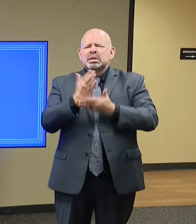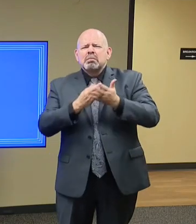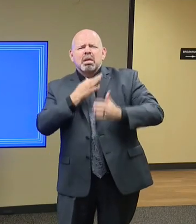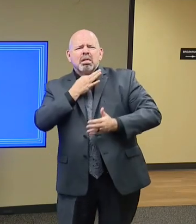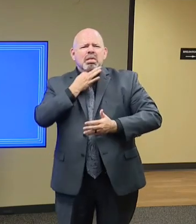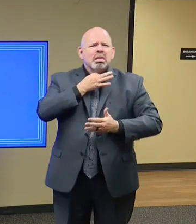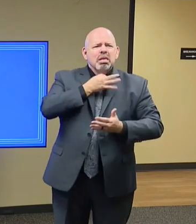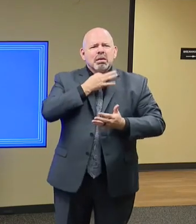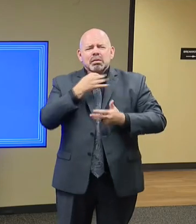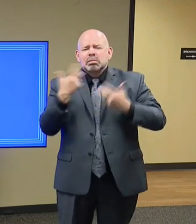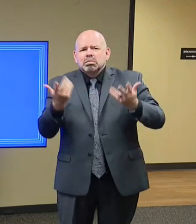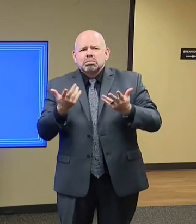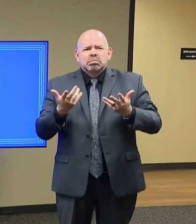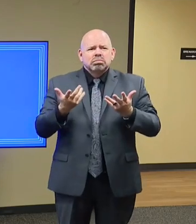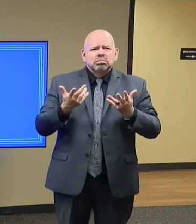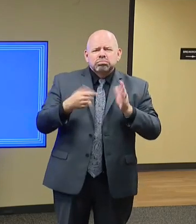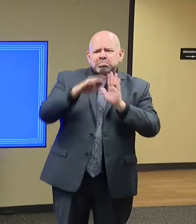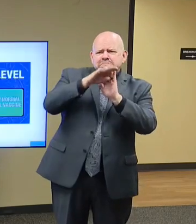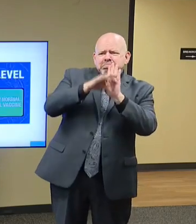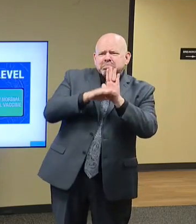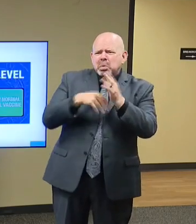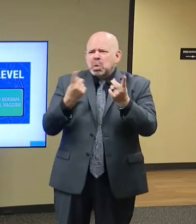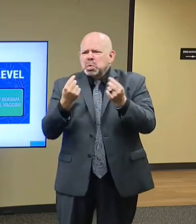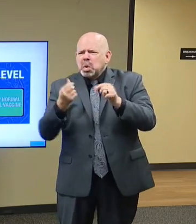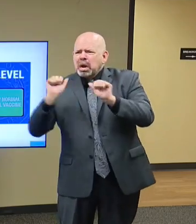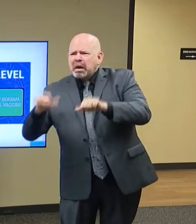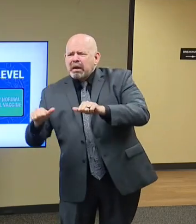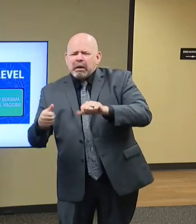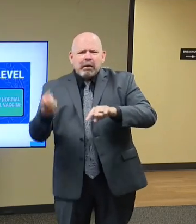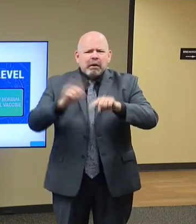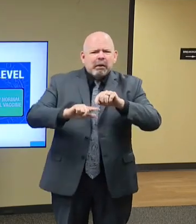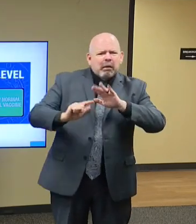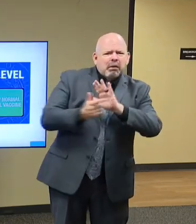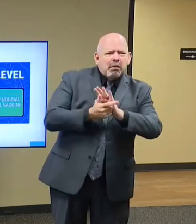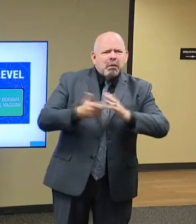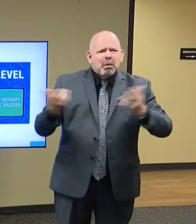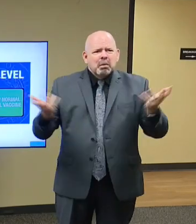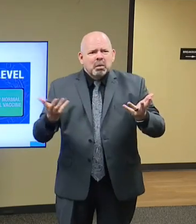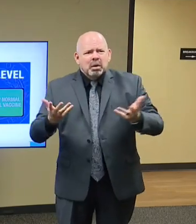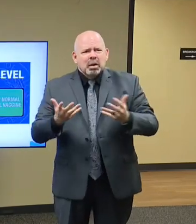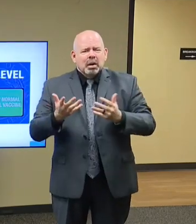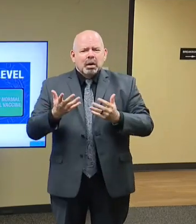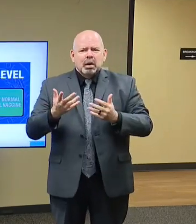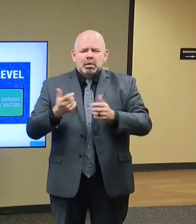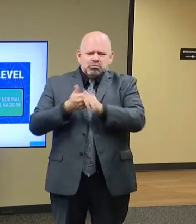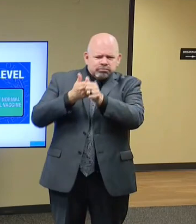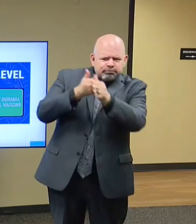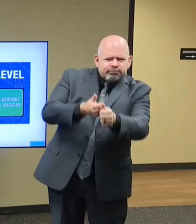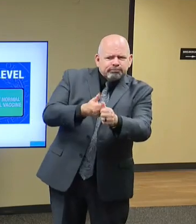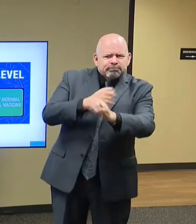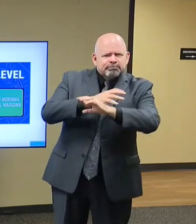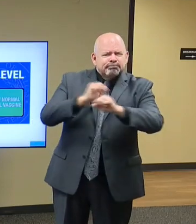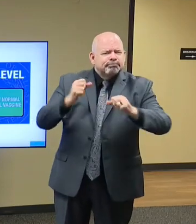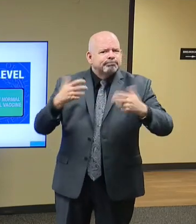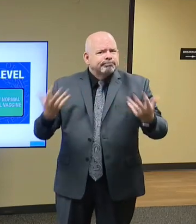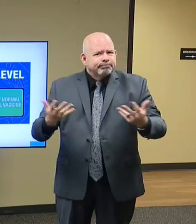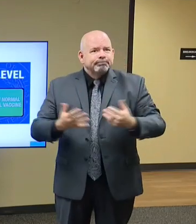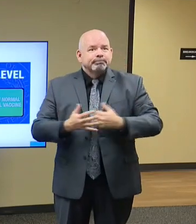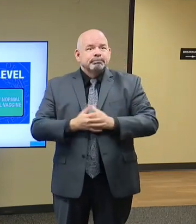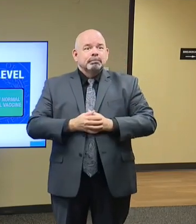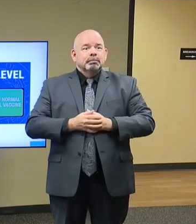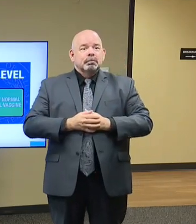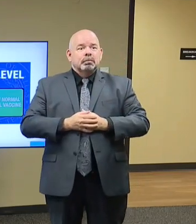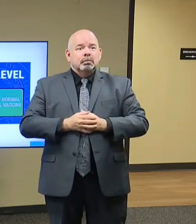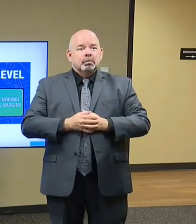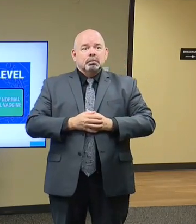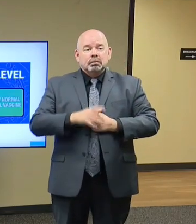but what do the doctors say is safe. Under orange, there are other things that you can now do that the